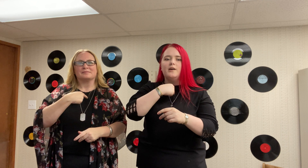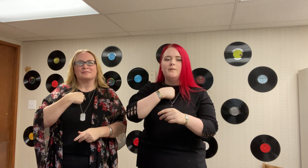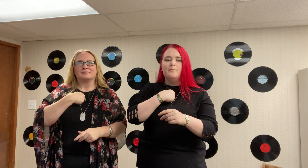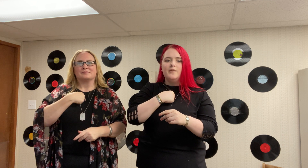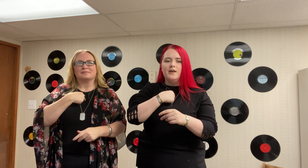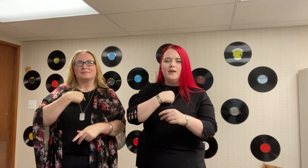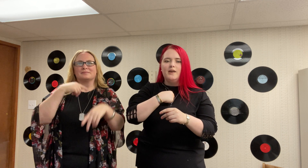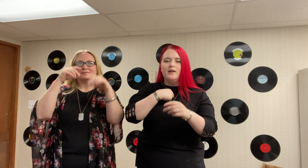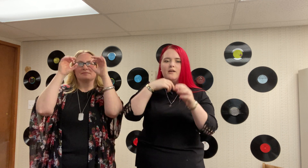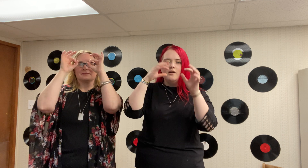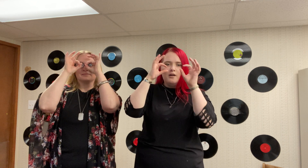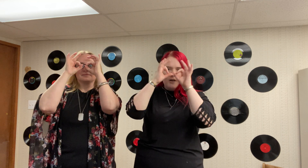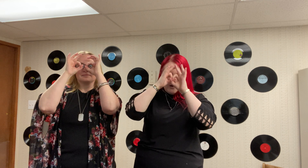keeping me